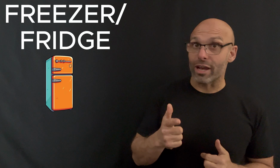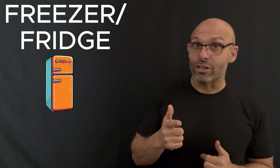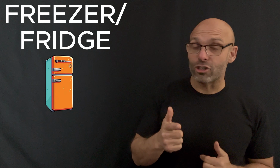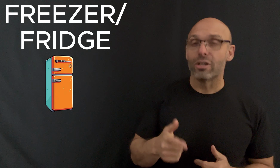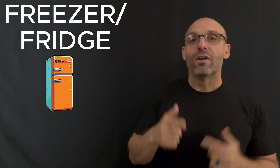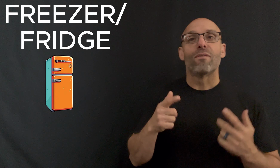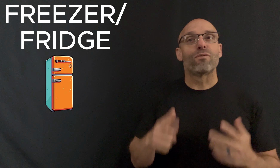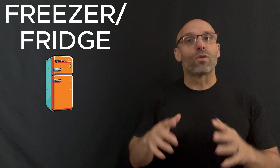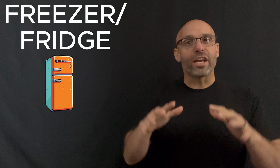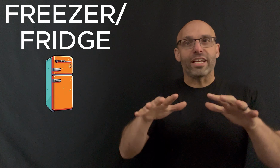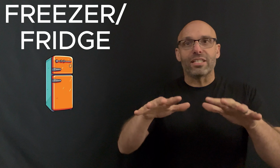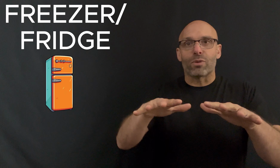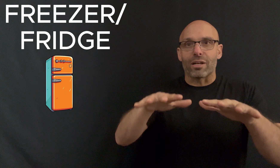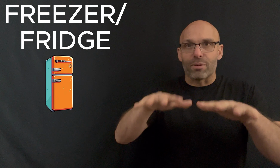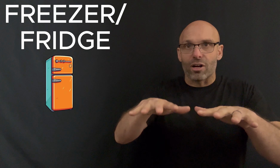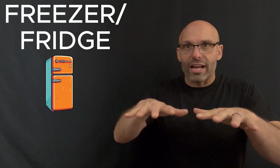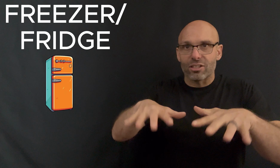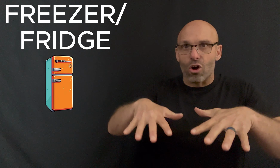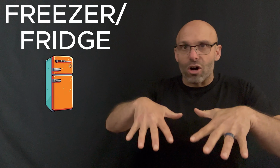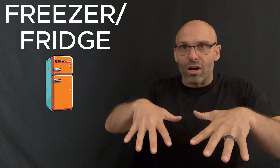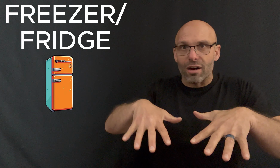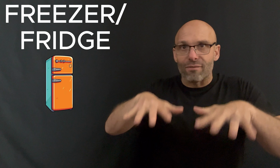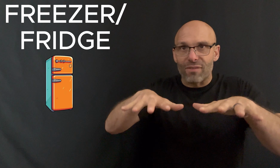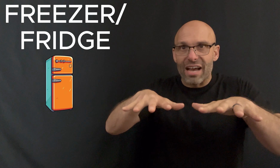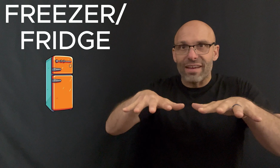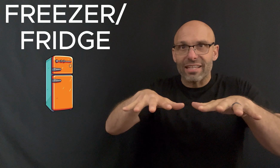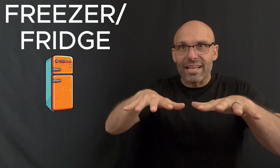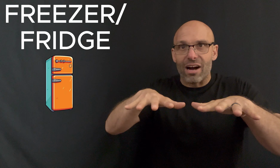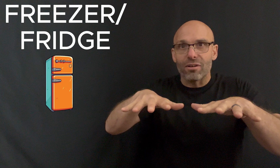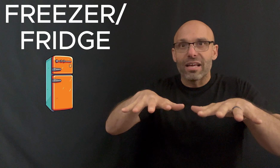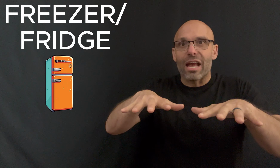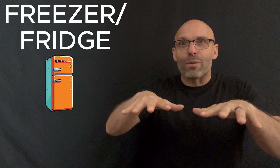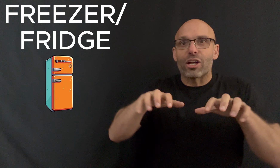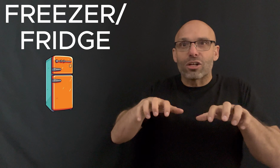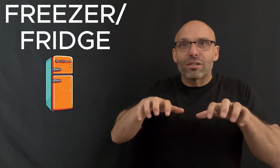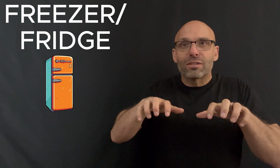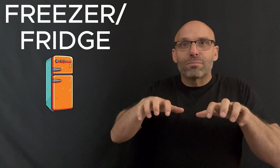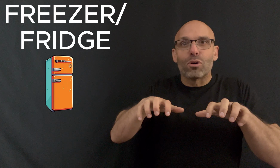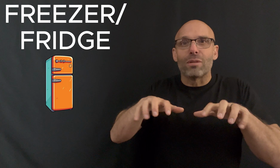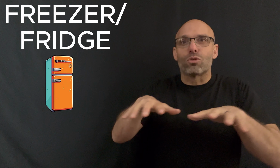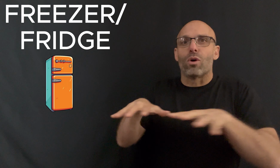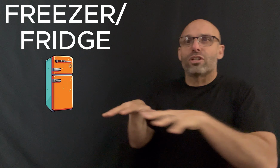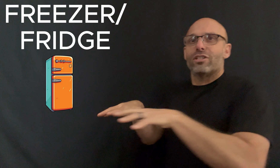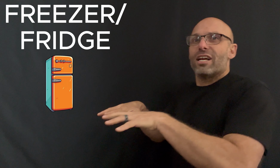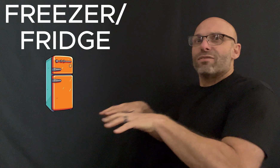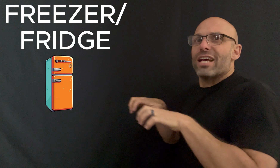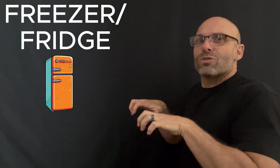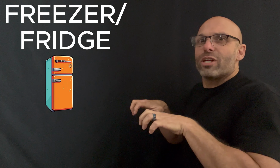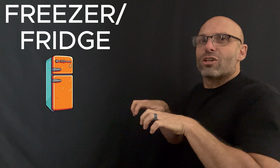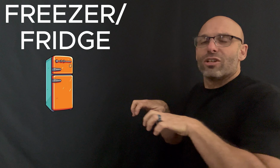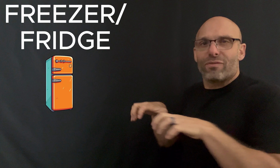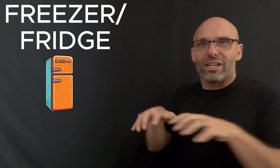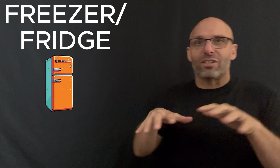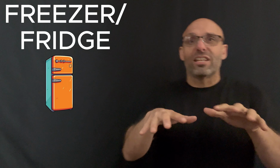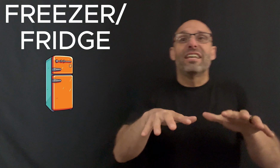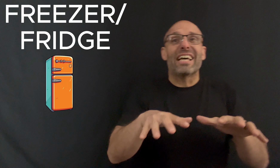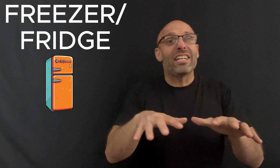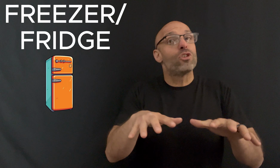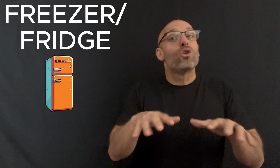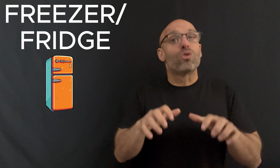fridge. Freeze, we're gonna put our hands, 5 hands out, and we pull them towards ourselves as we curl the fingers. That is to